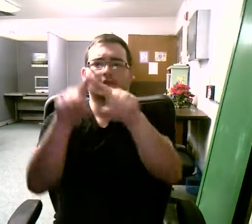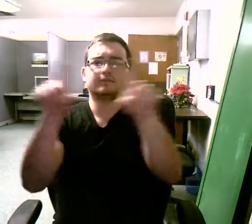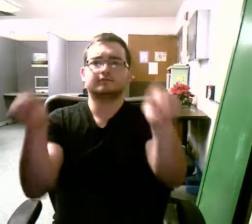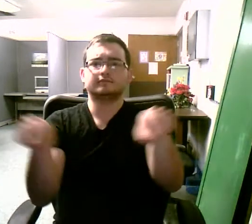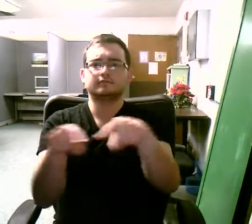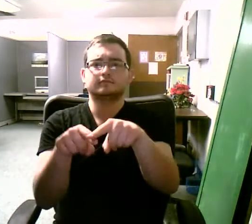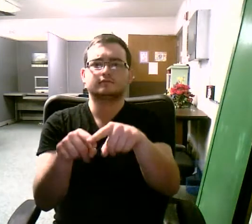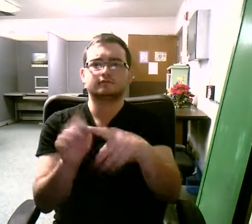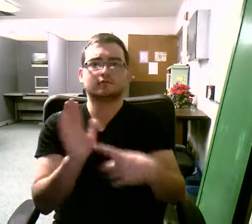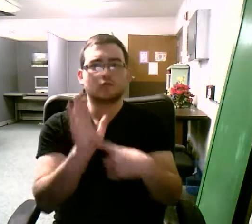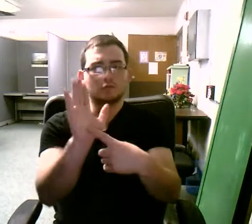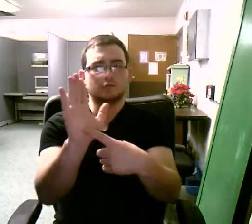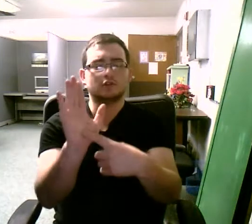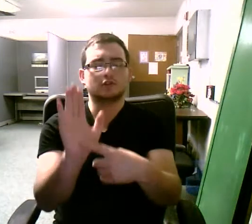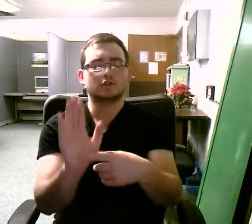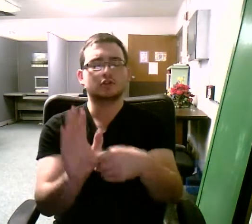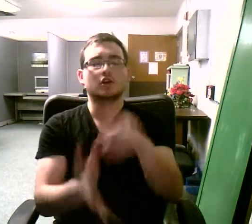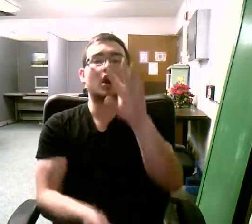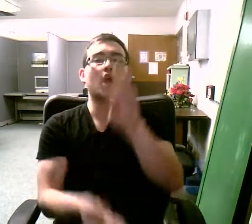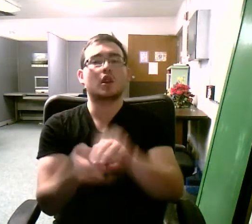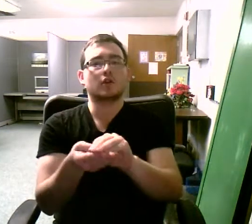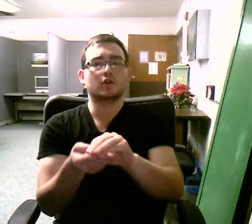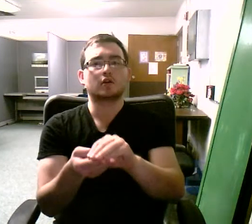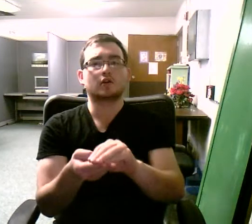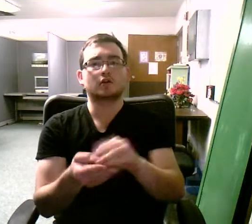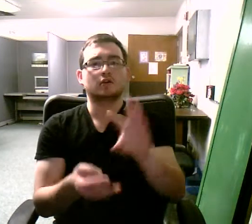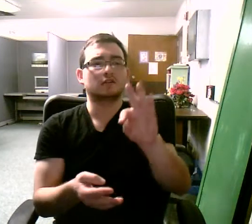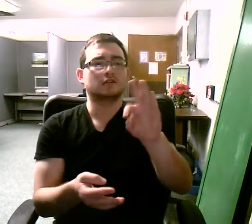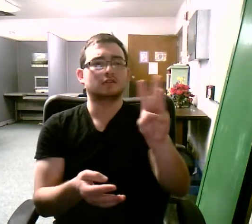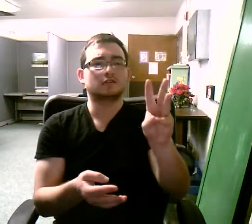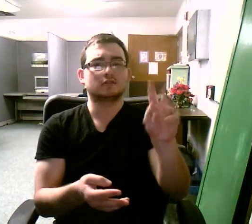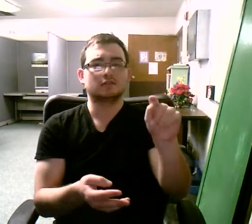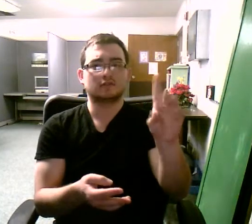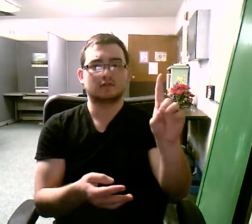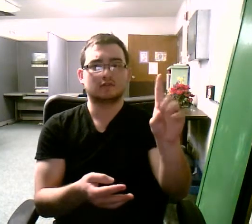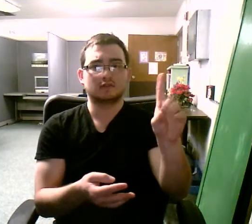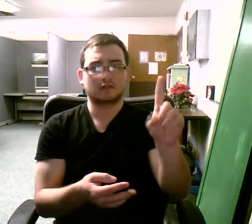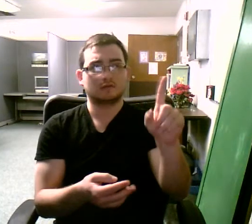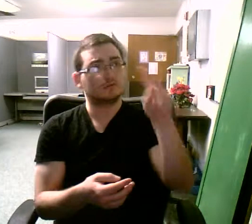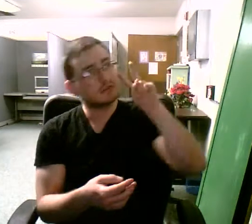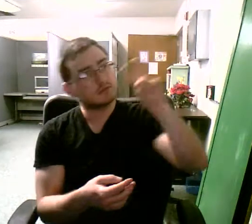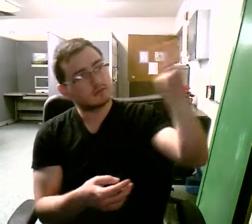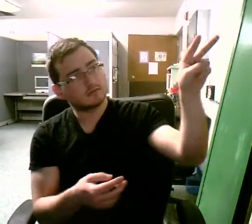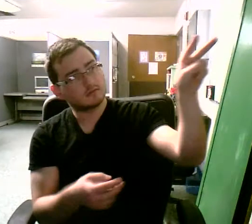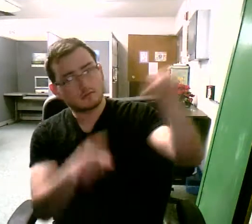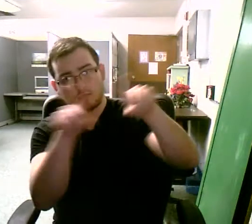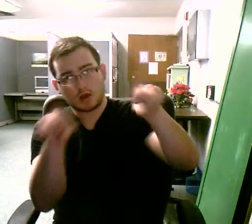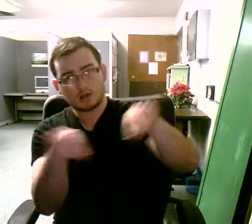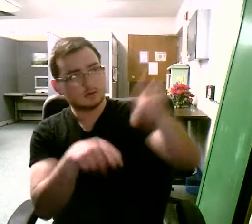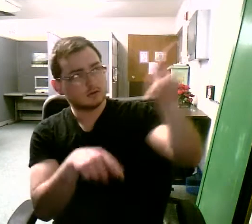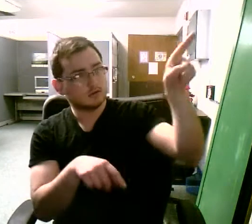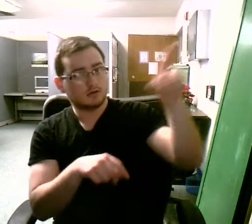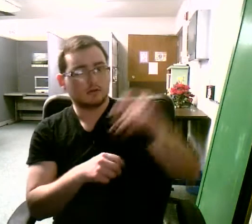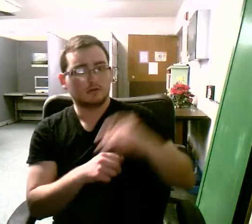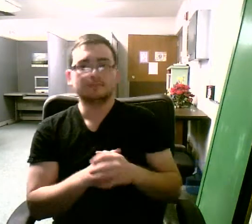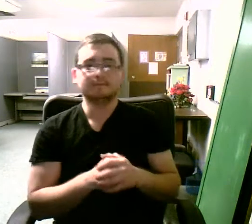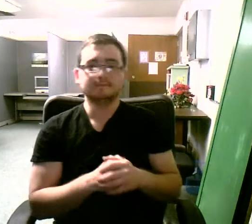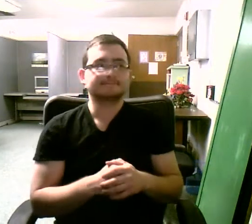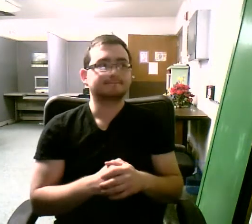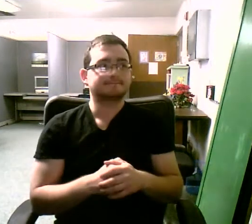whole 96 DVDs. So 96 total DVDs, 96 DVDs, check.